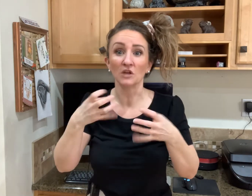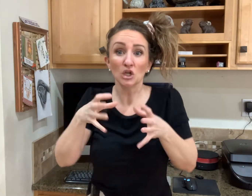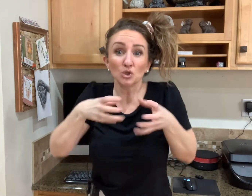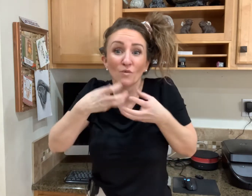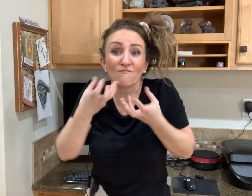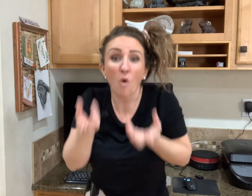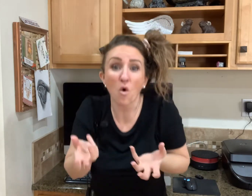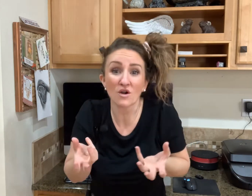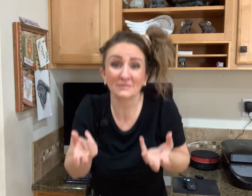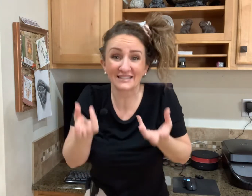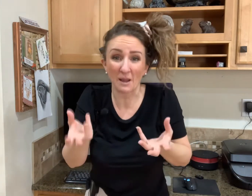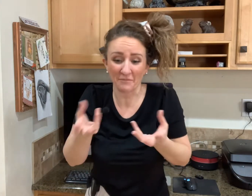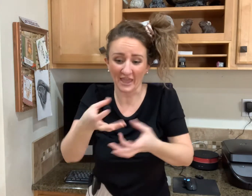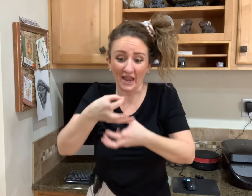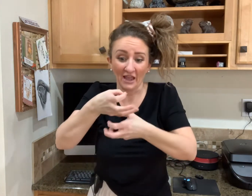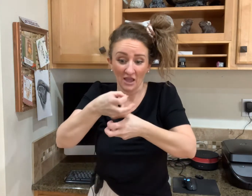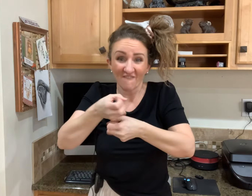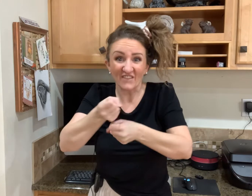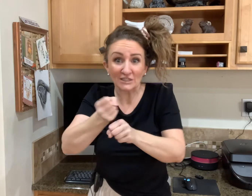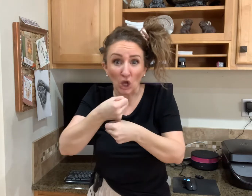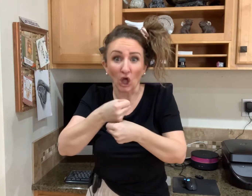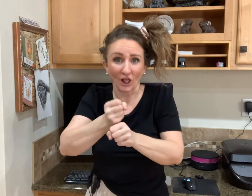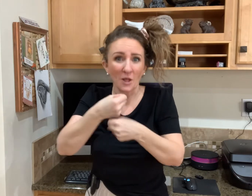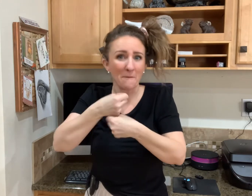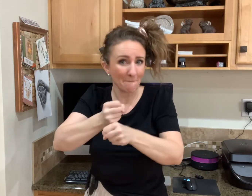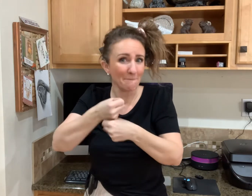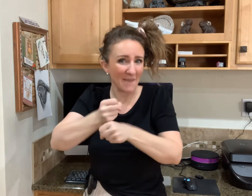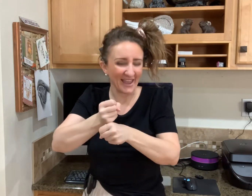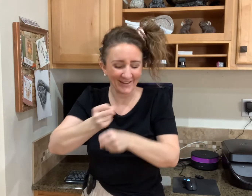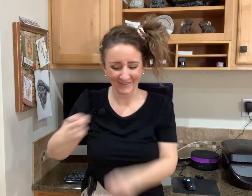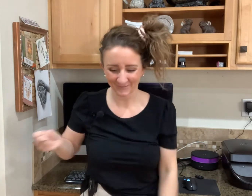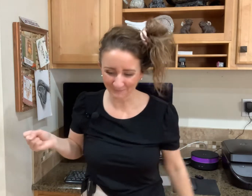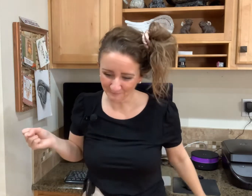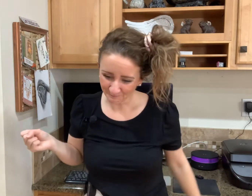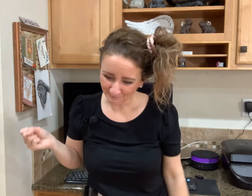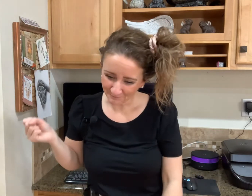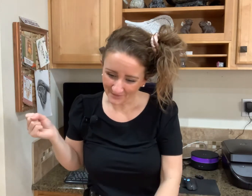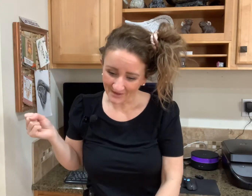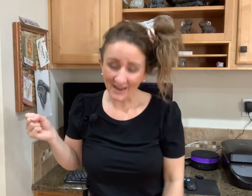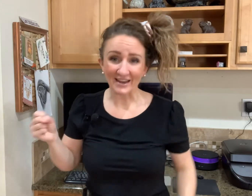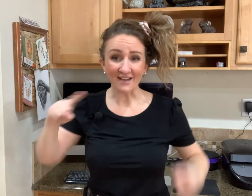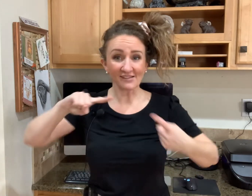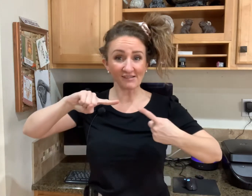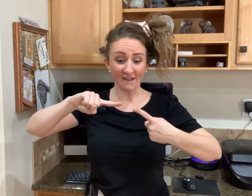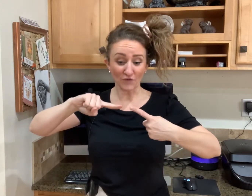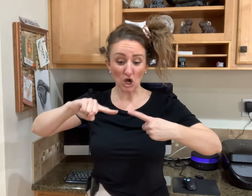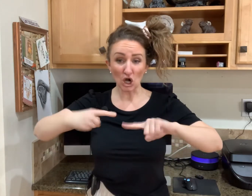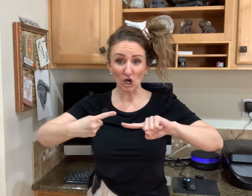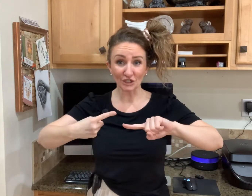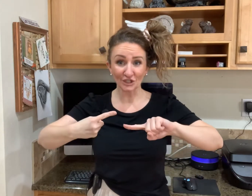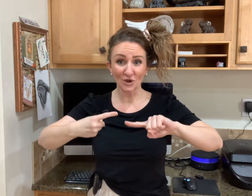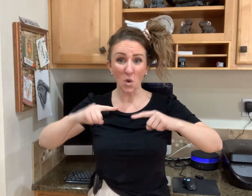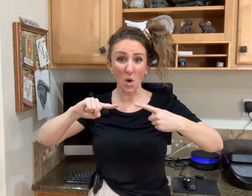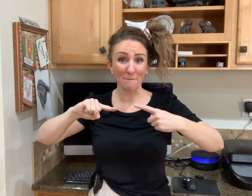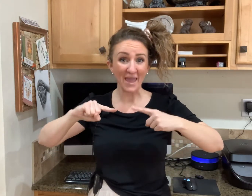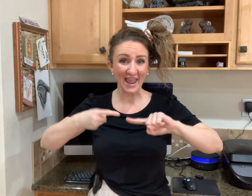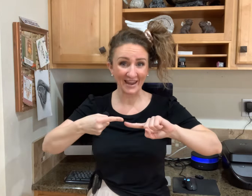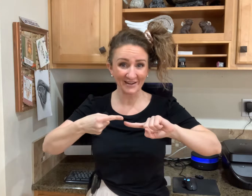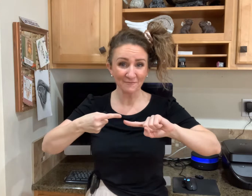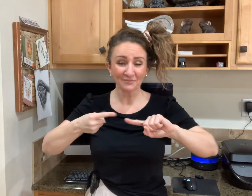to form something physical, make. Next is the sign for hurt or pain.